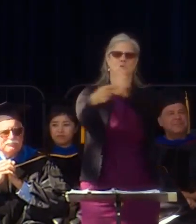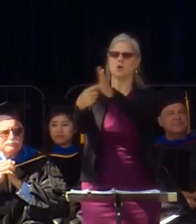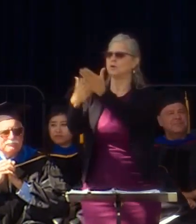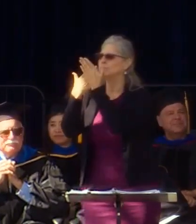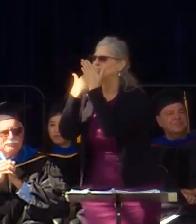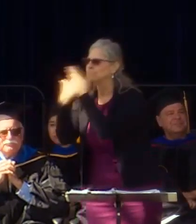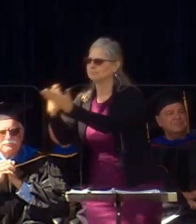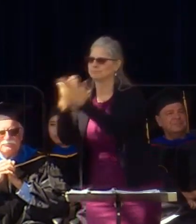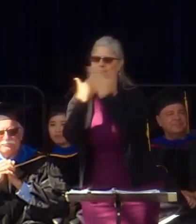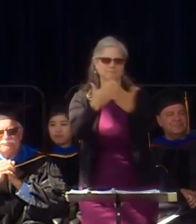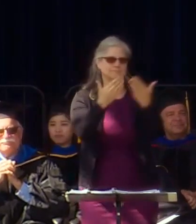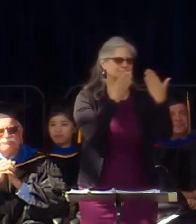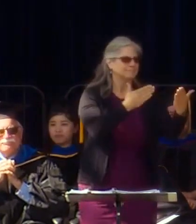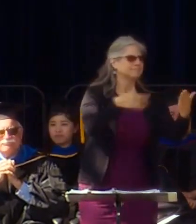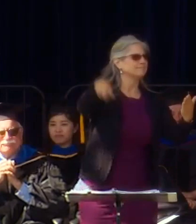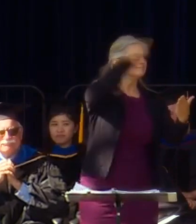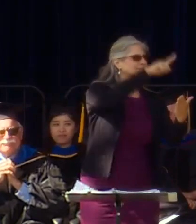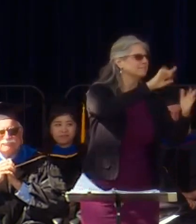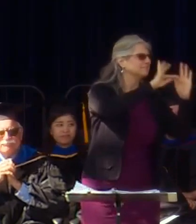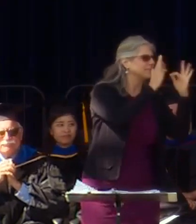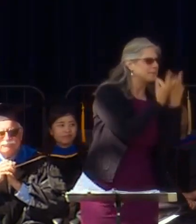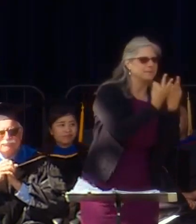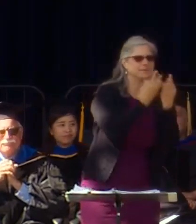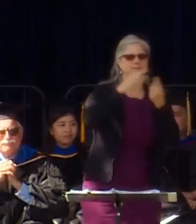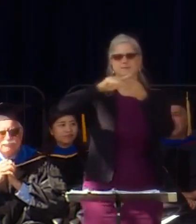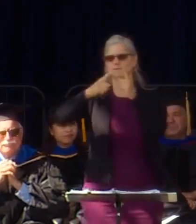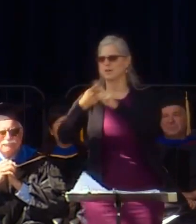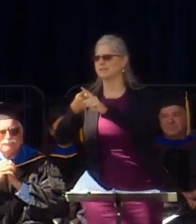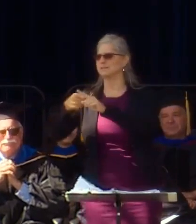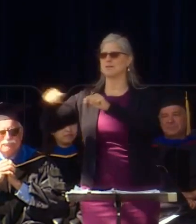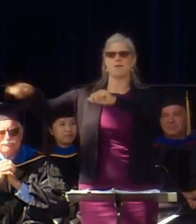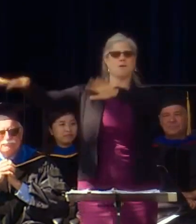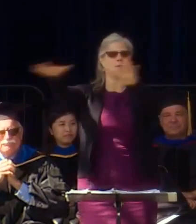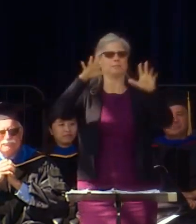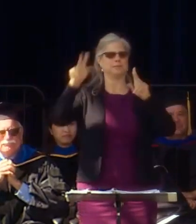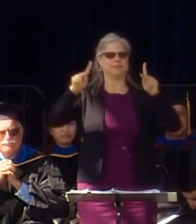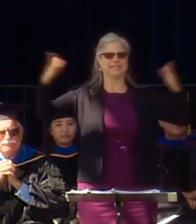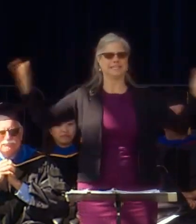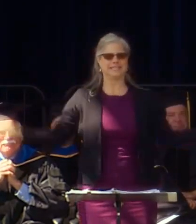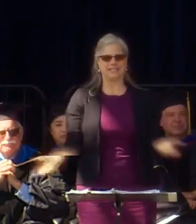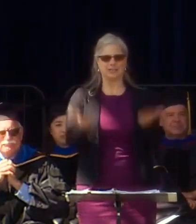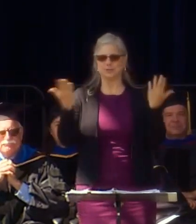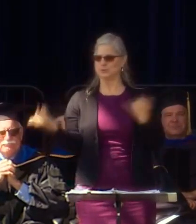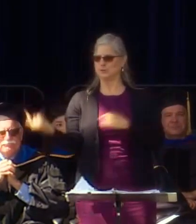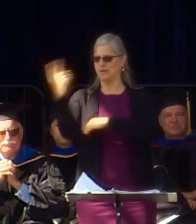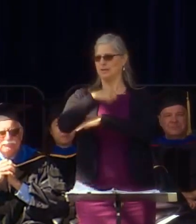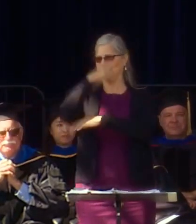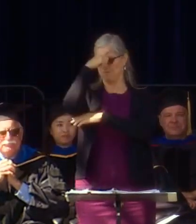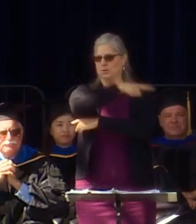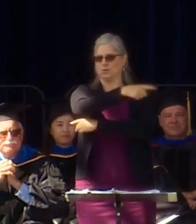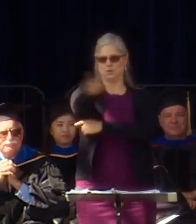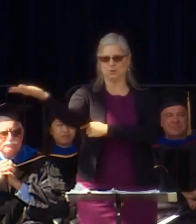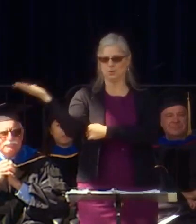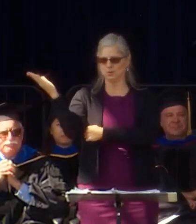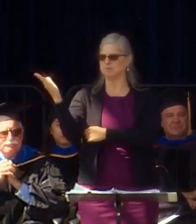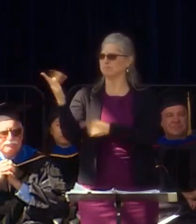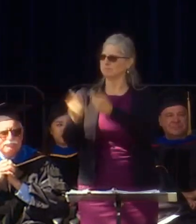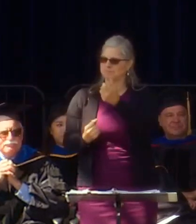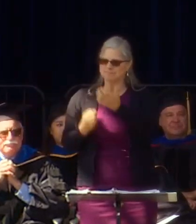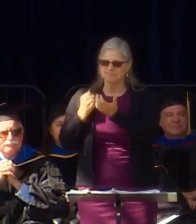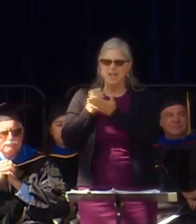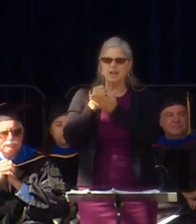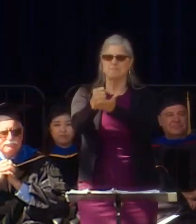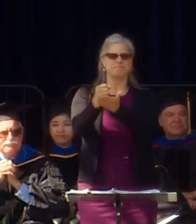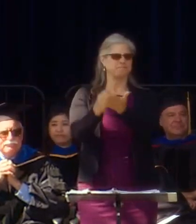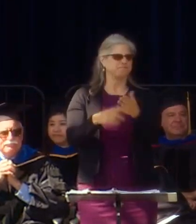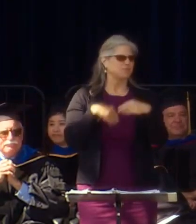for the family members, friends, and all the other people here today or not, who have helped you